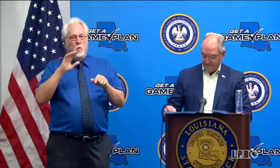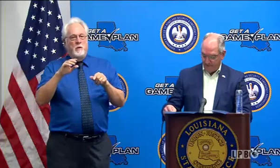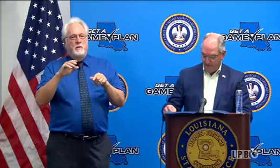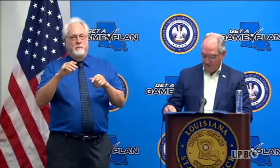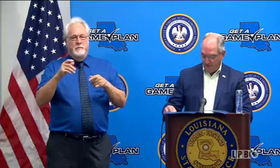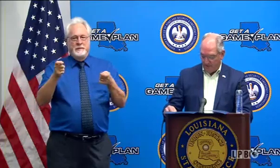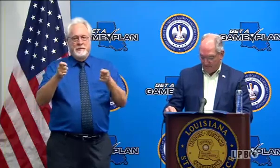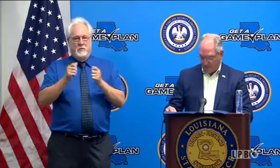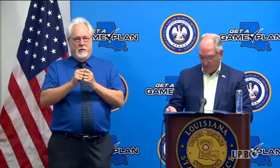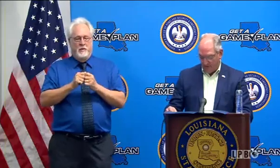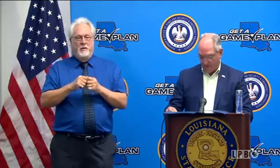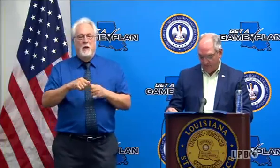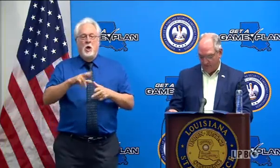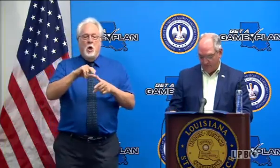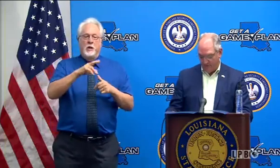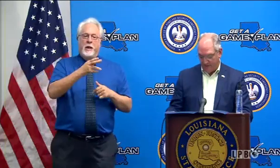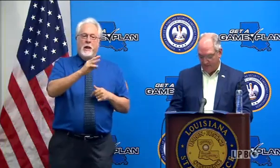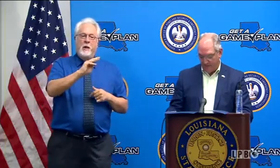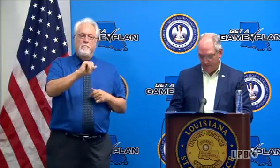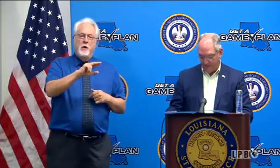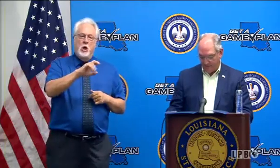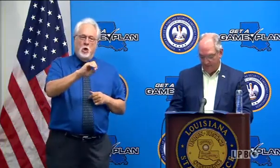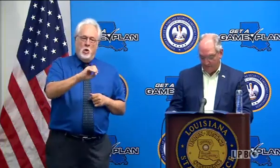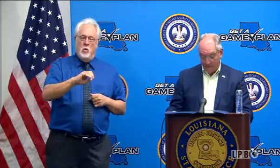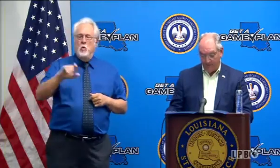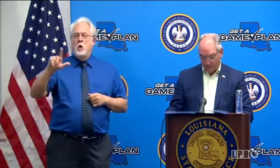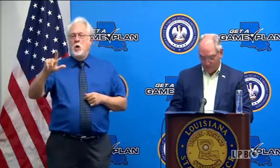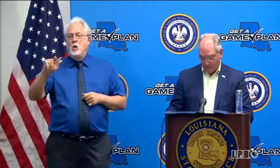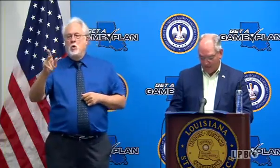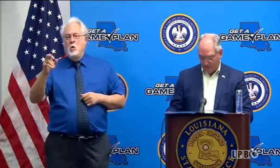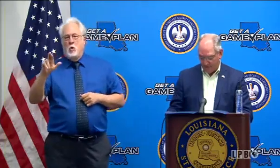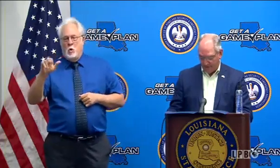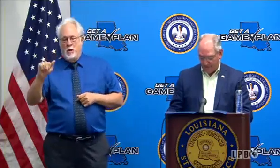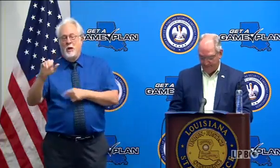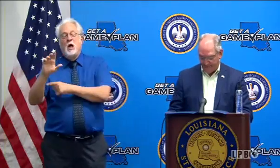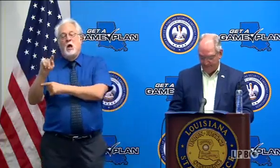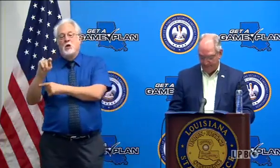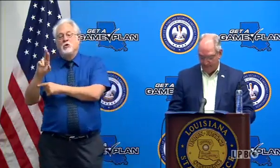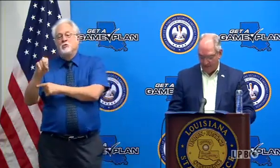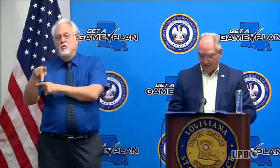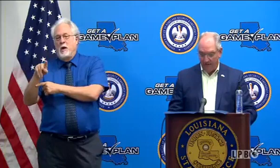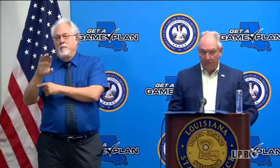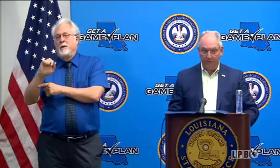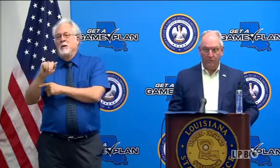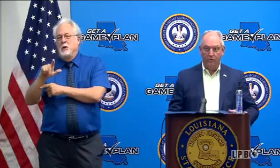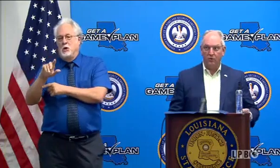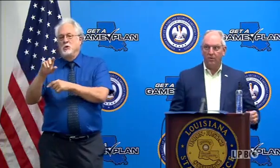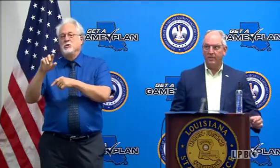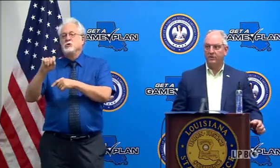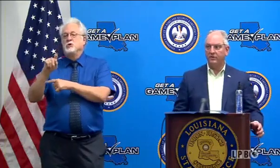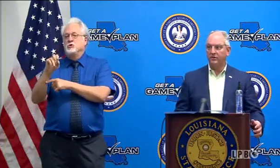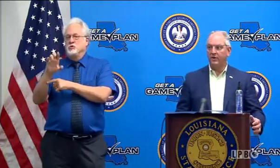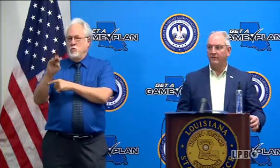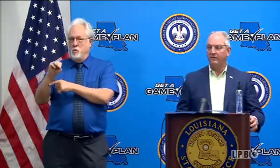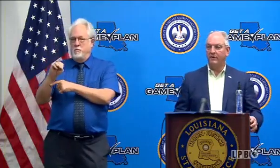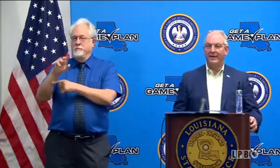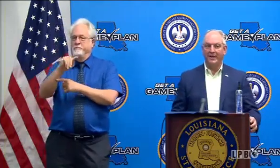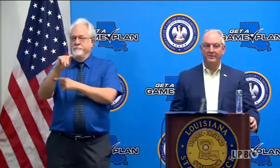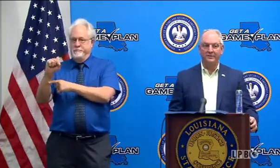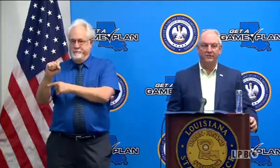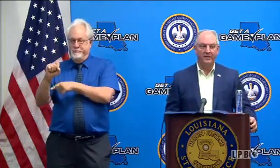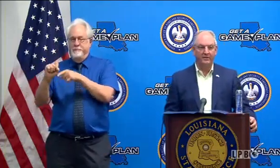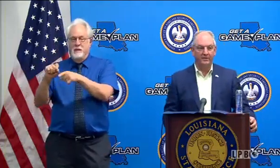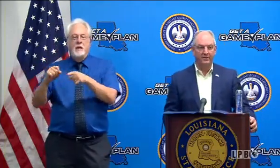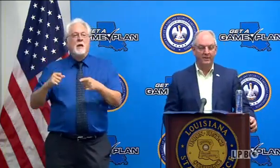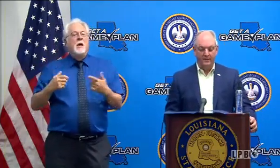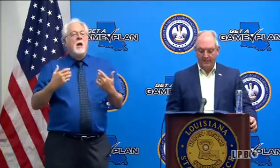with. Hurricane Marco and Tropical Storm Laura, I should say. And we do want to make sure that you have the very